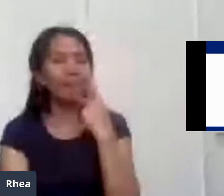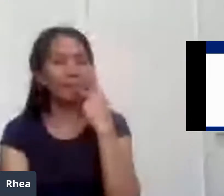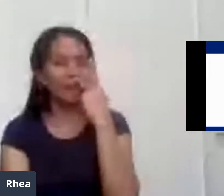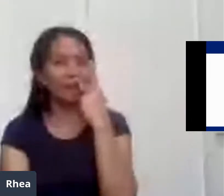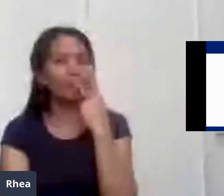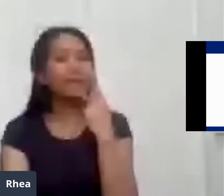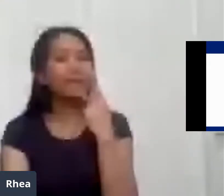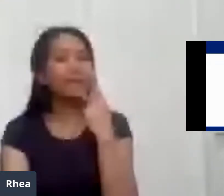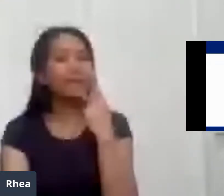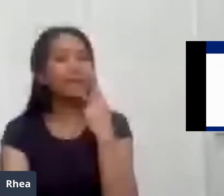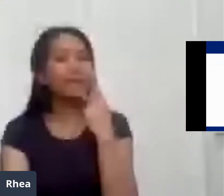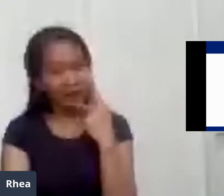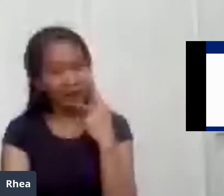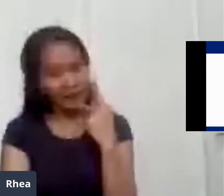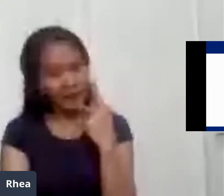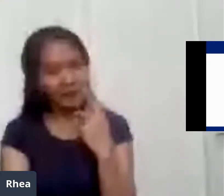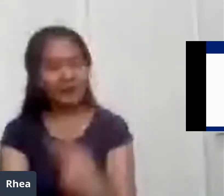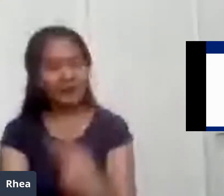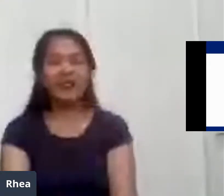P, pink.